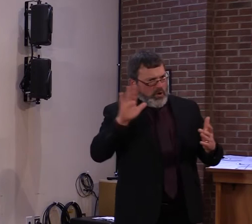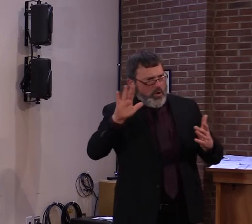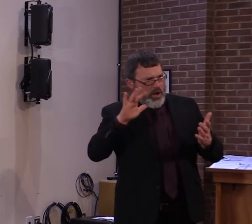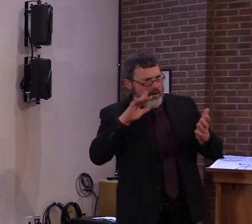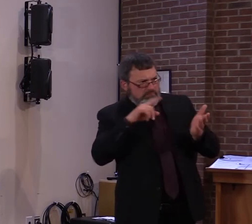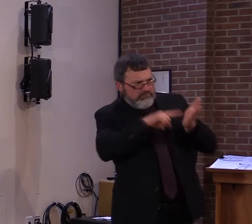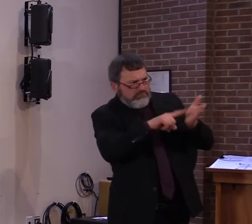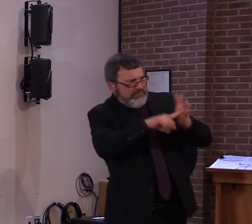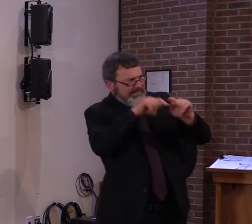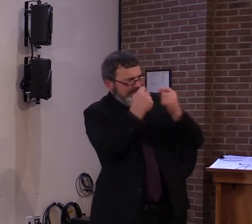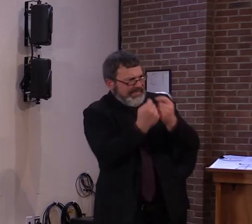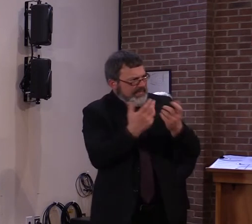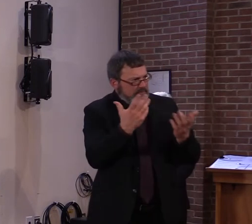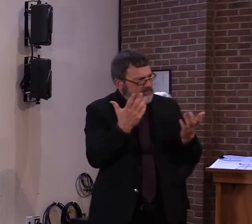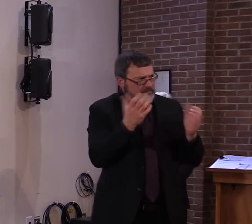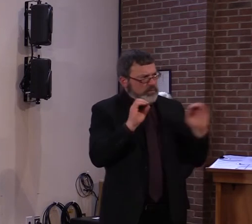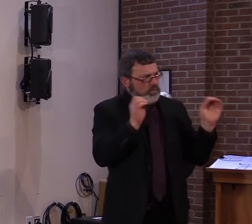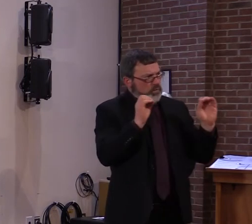in Burlington.